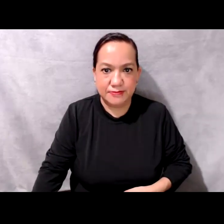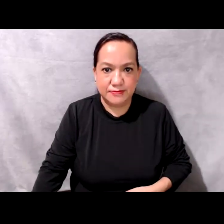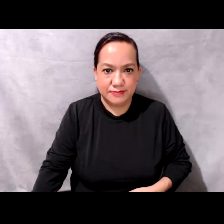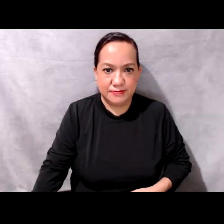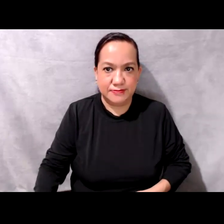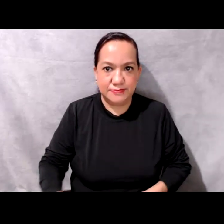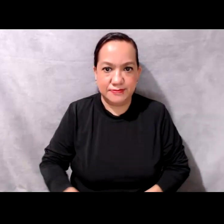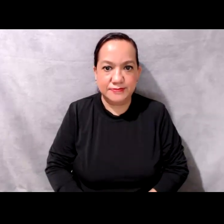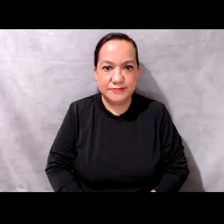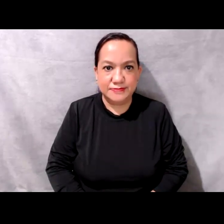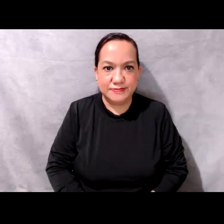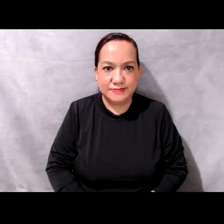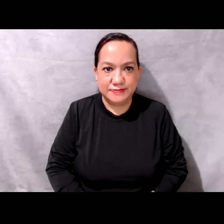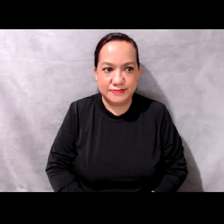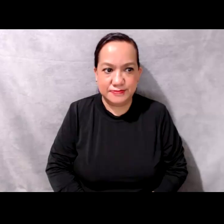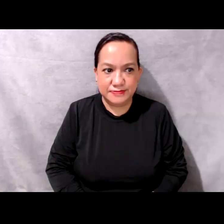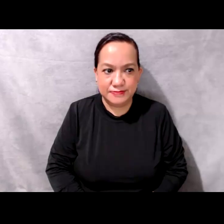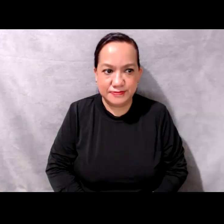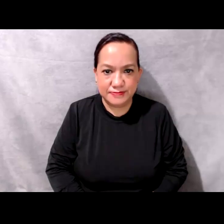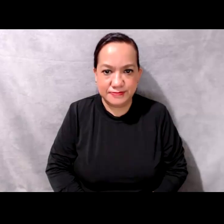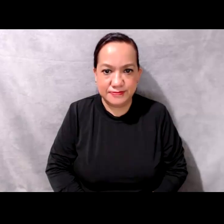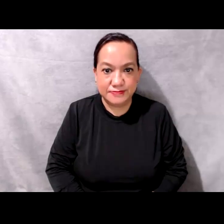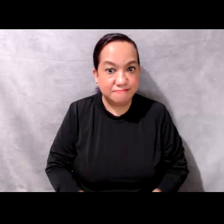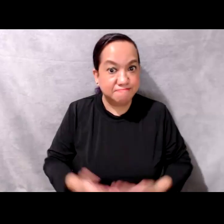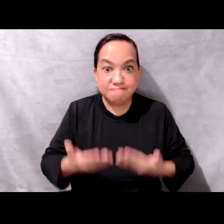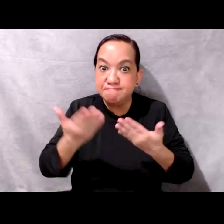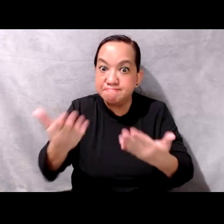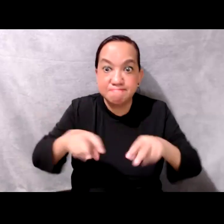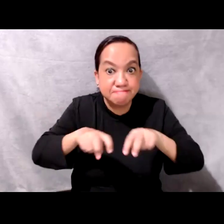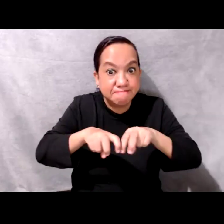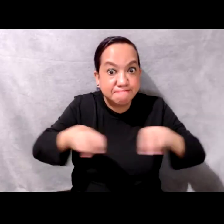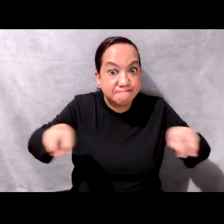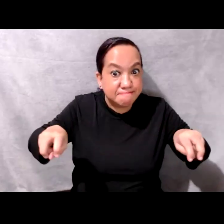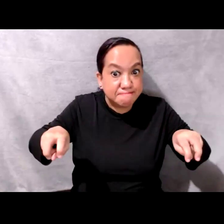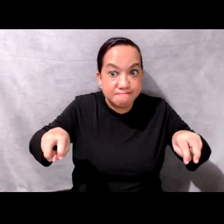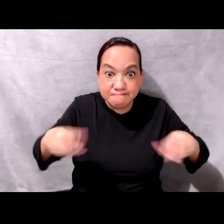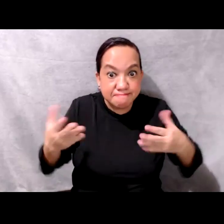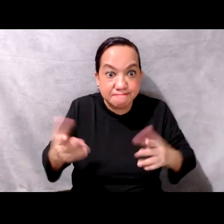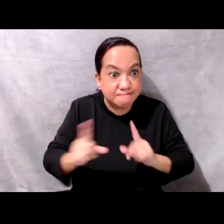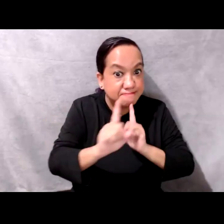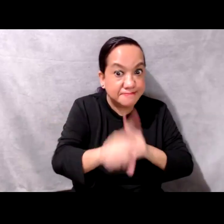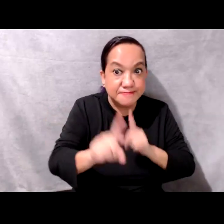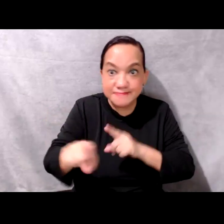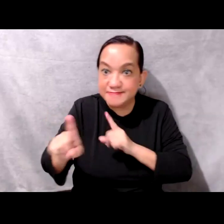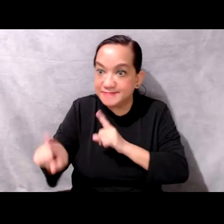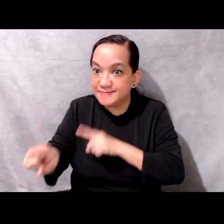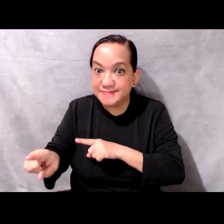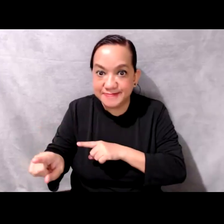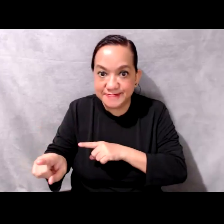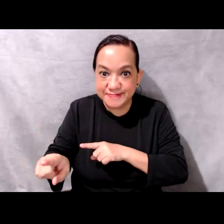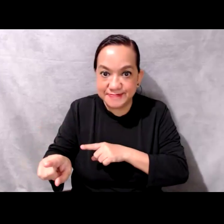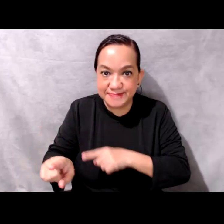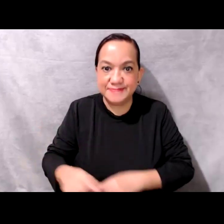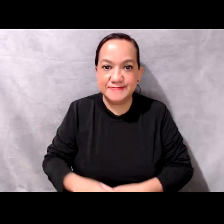the questions and what was raised. So maybe anyone, not just from the ADB, if there are